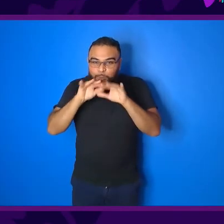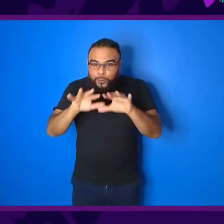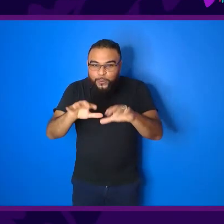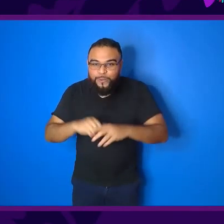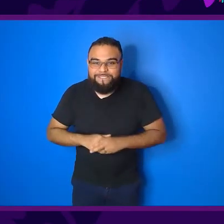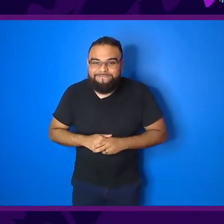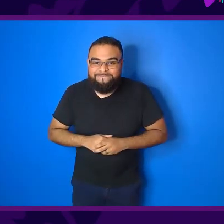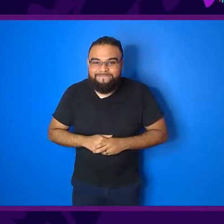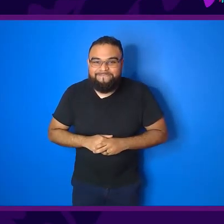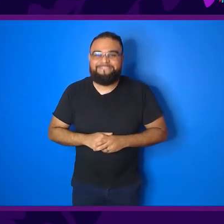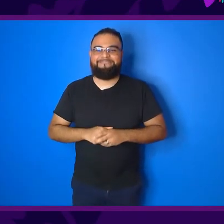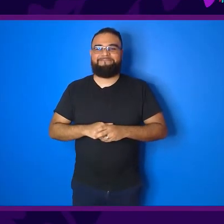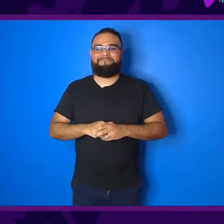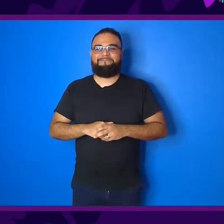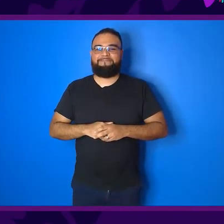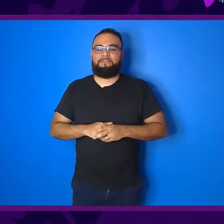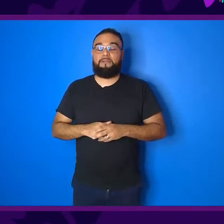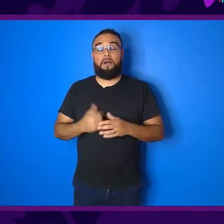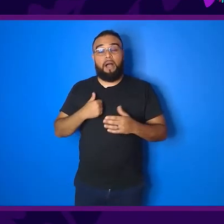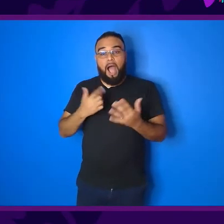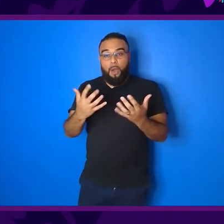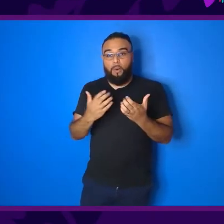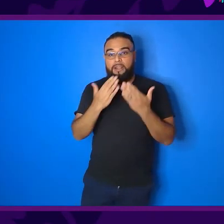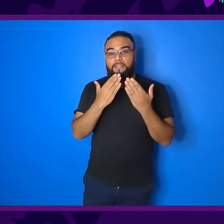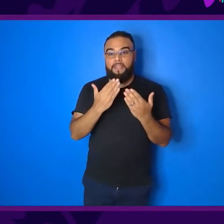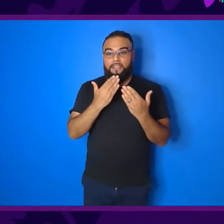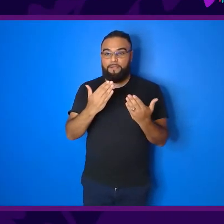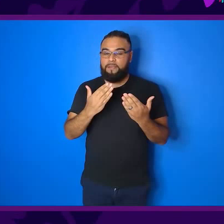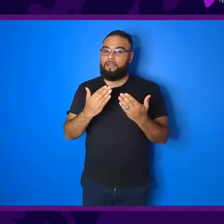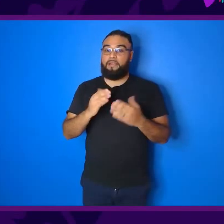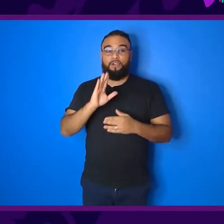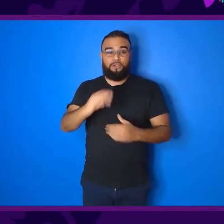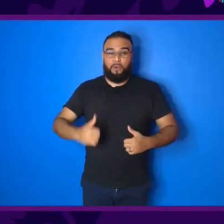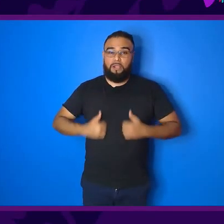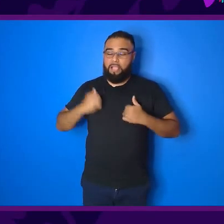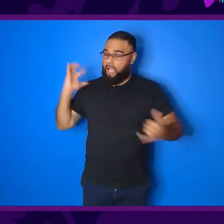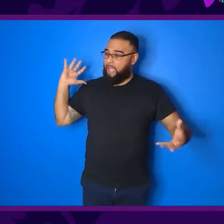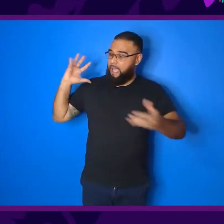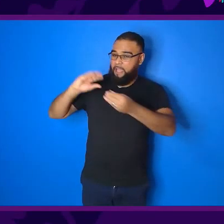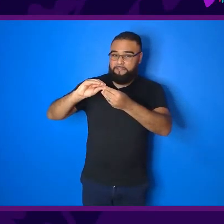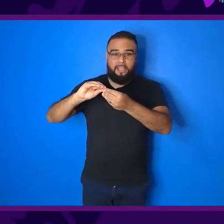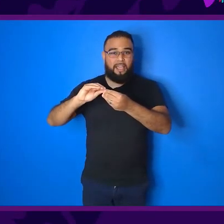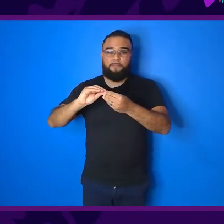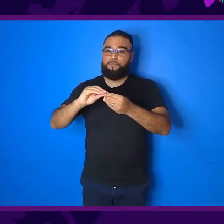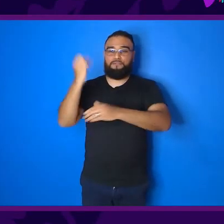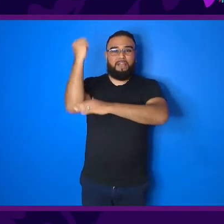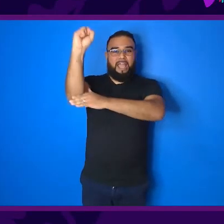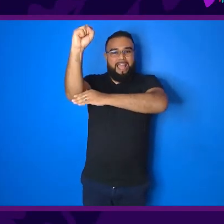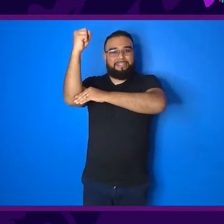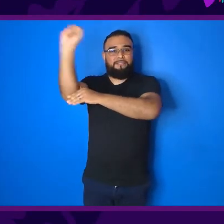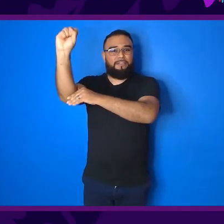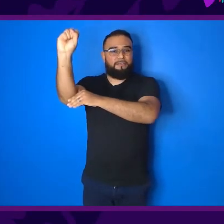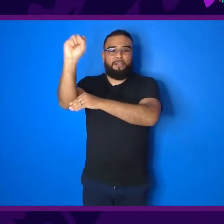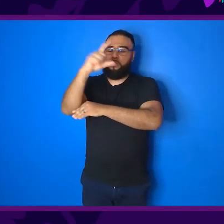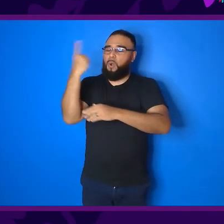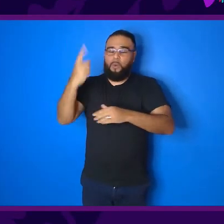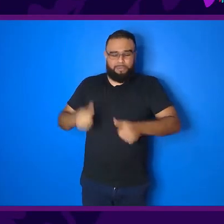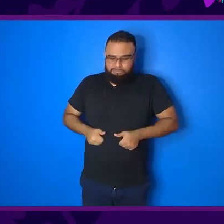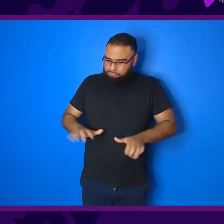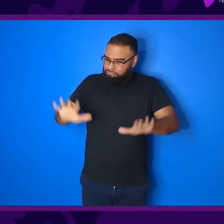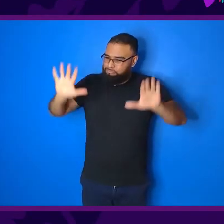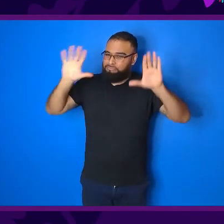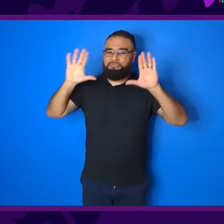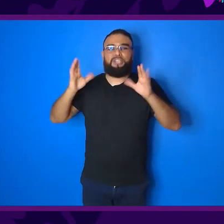I just want to thank you for your lifetime of activism and your selfless public service. Your place in history is assured with